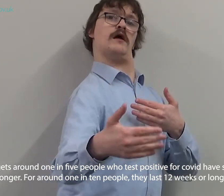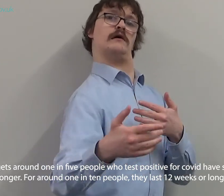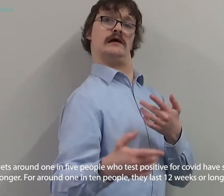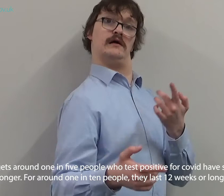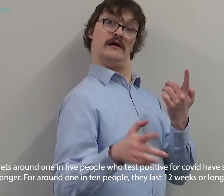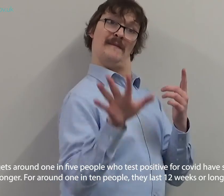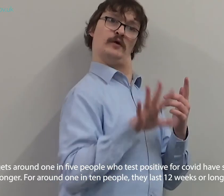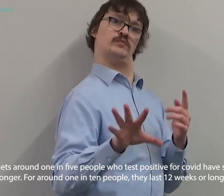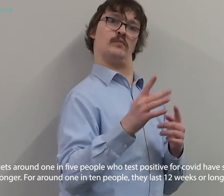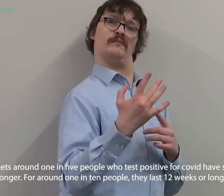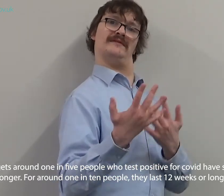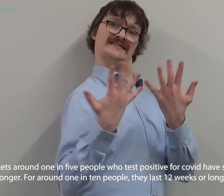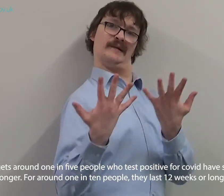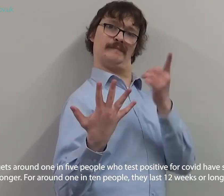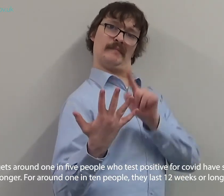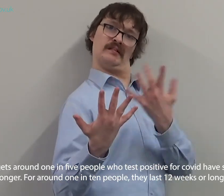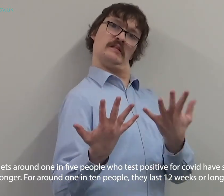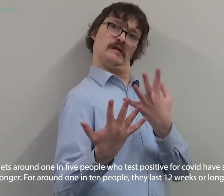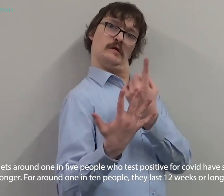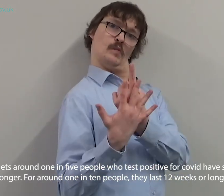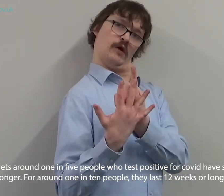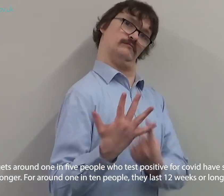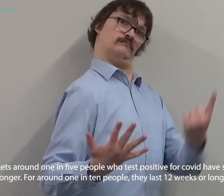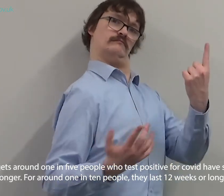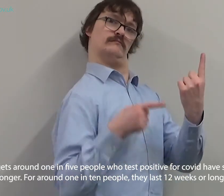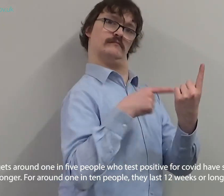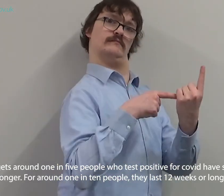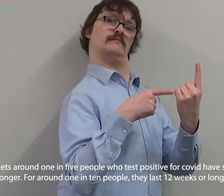For around 1 in 10 people, they last 12 weeks or longer.